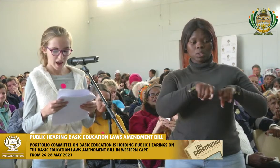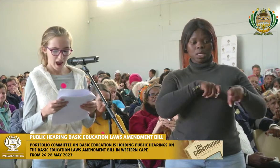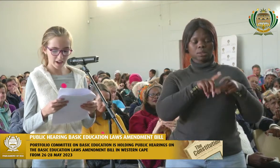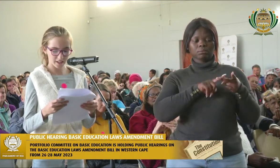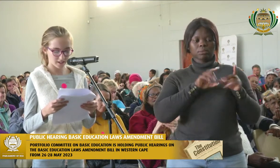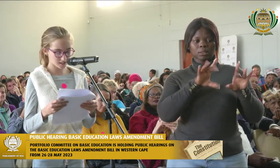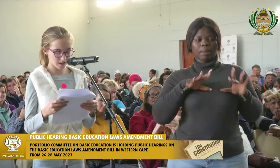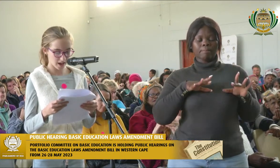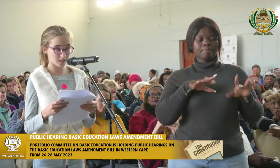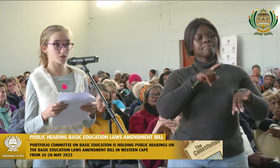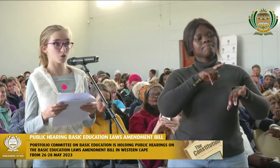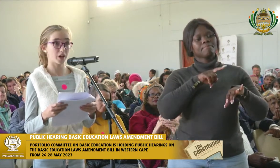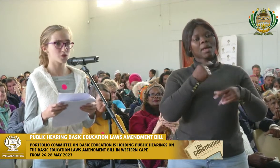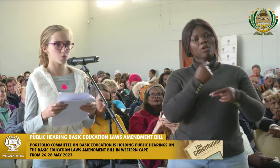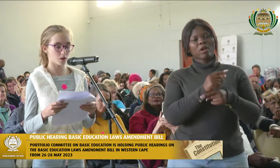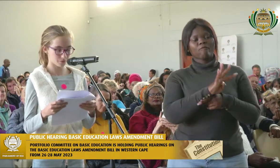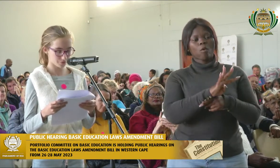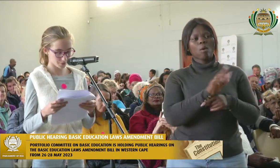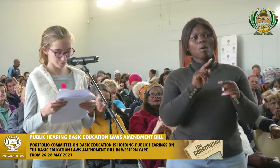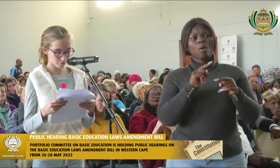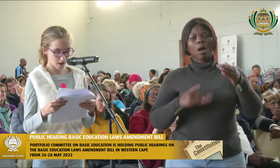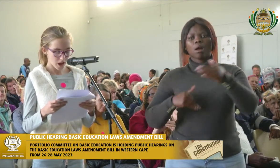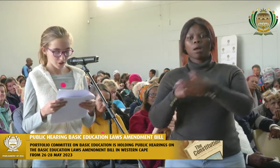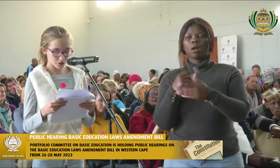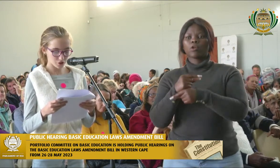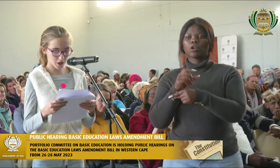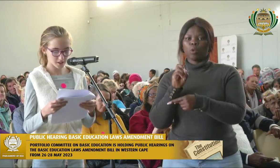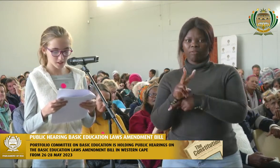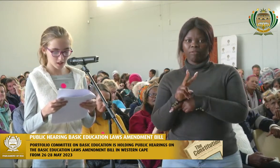4, and it doesn't end until grade 12.